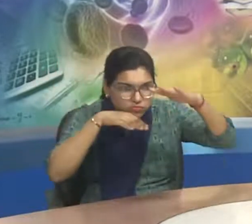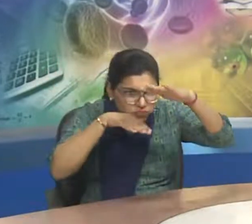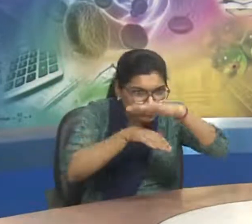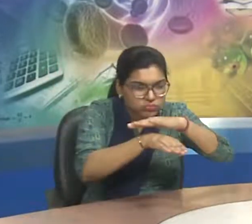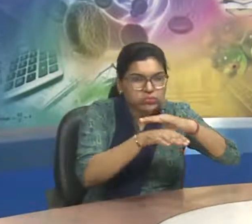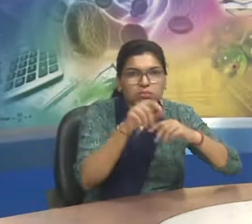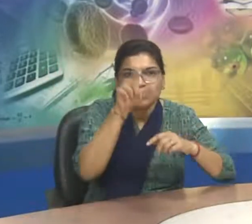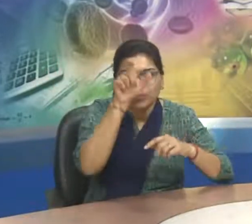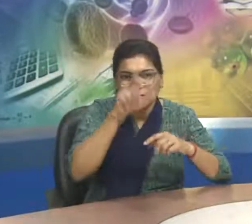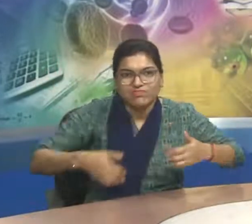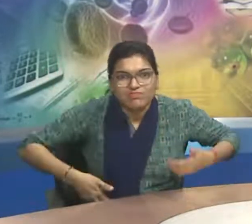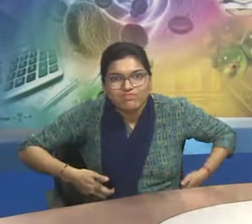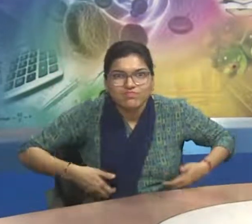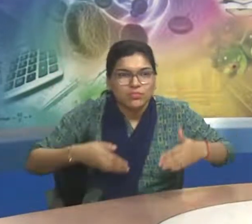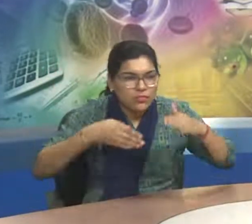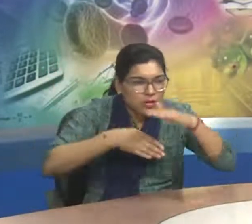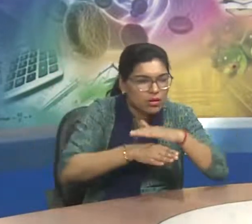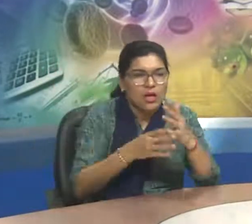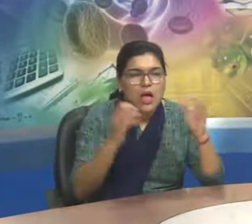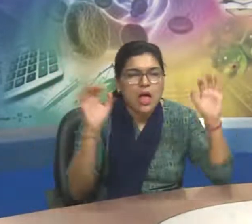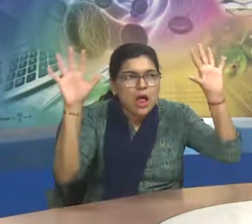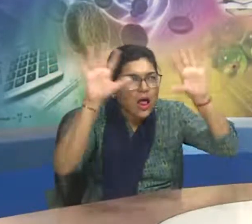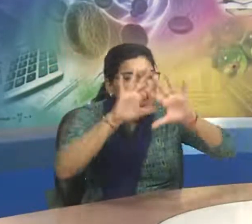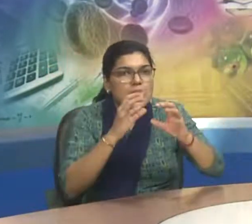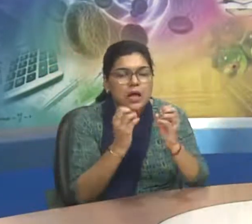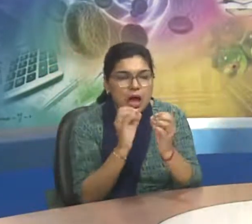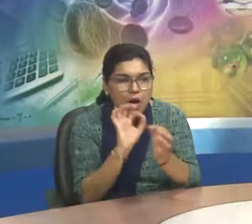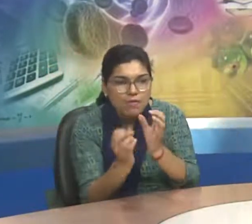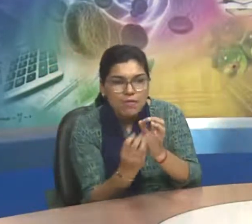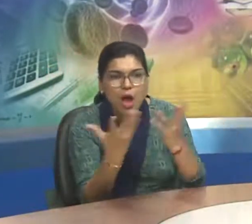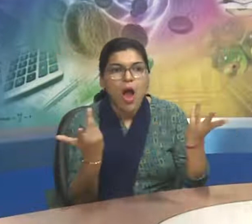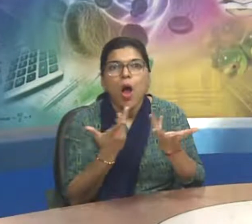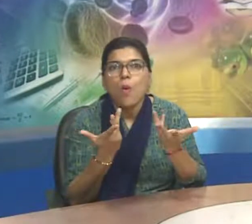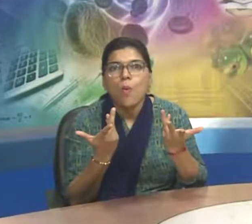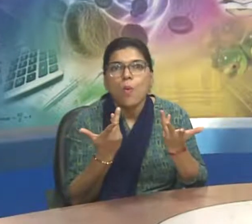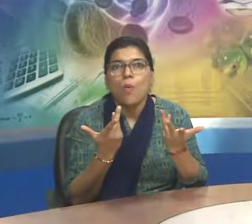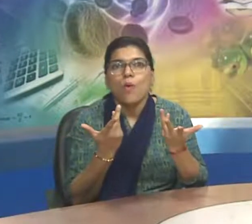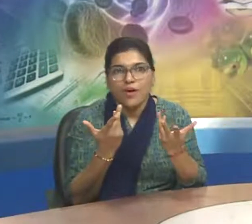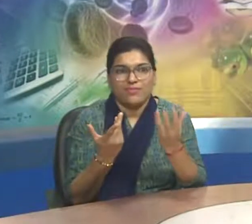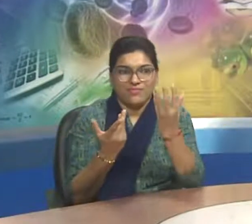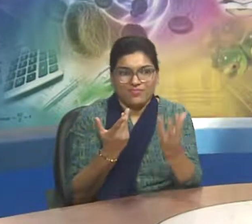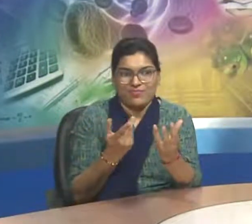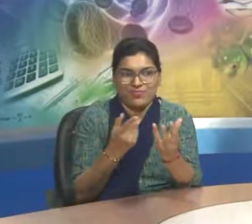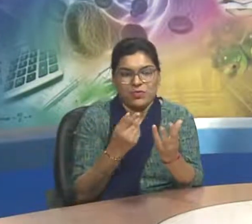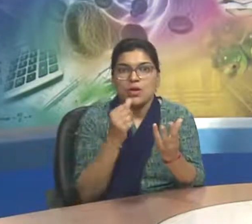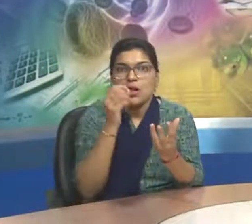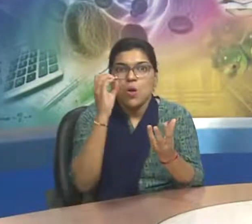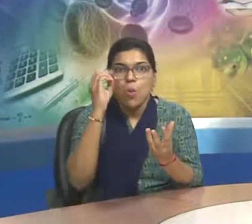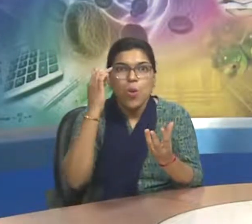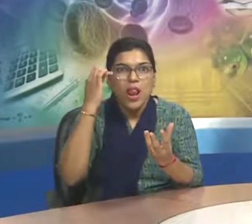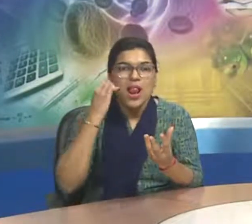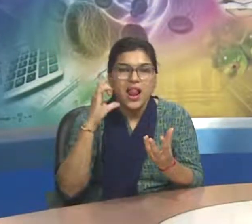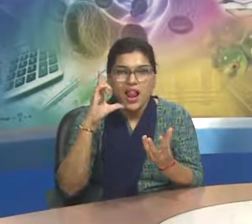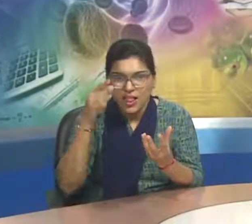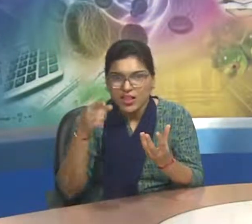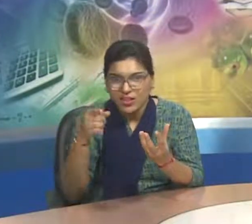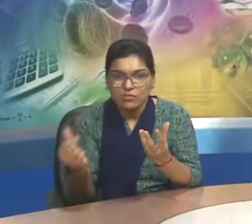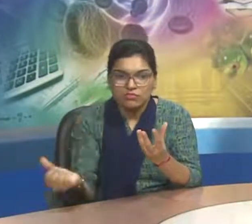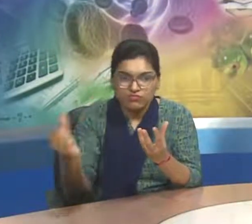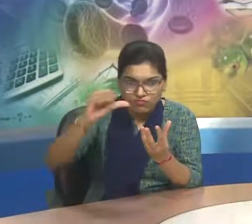have shelter. As the caves were dark, So they used